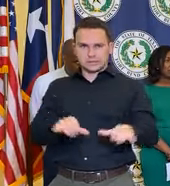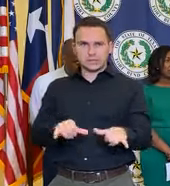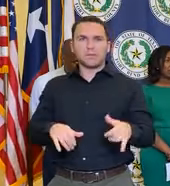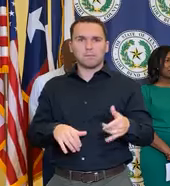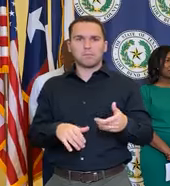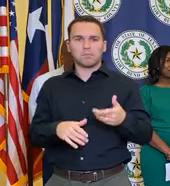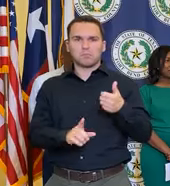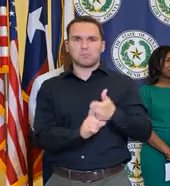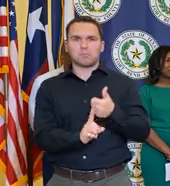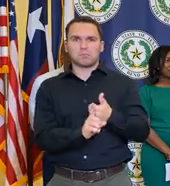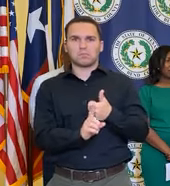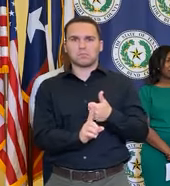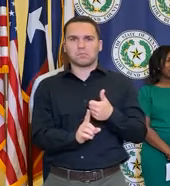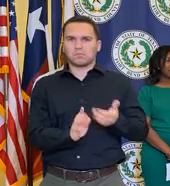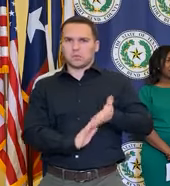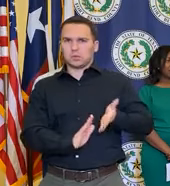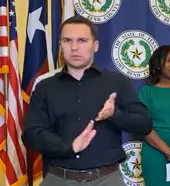Everbridge.